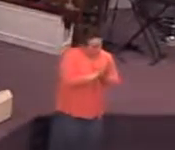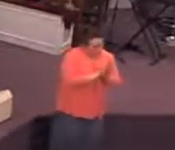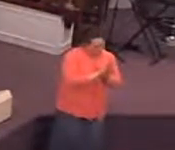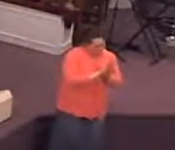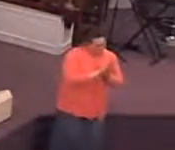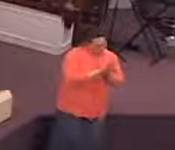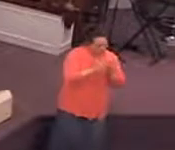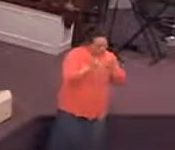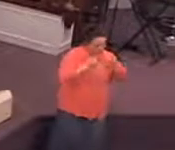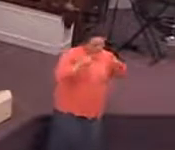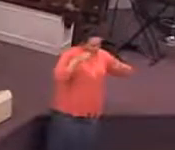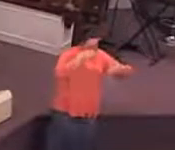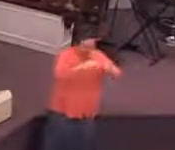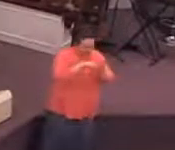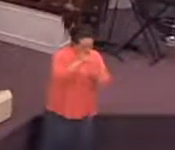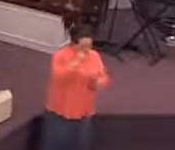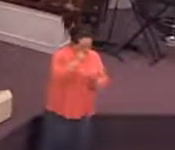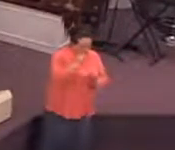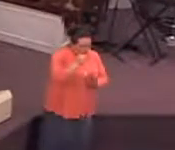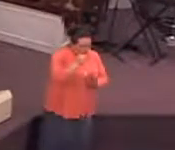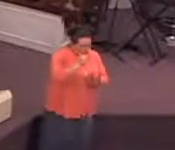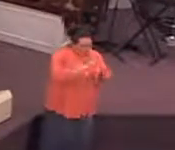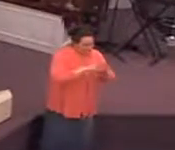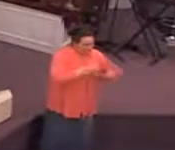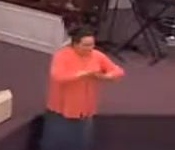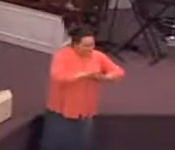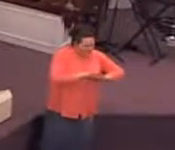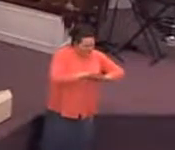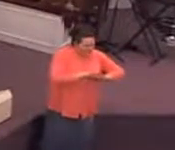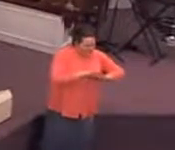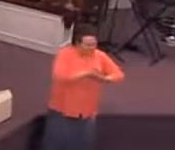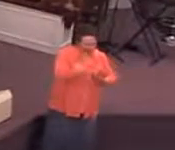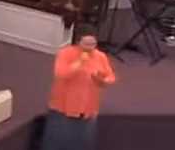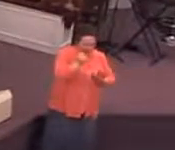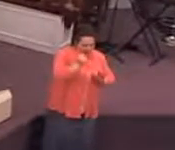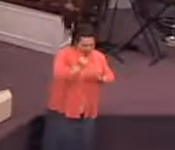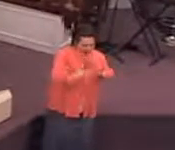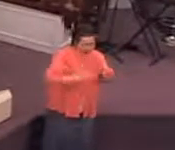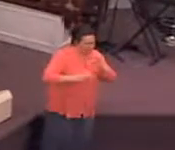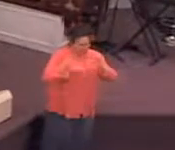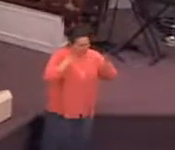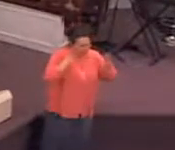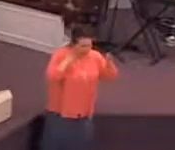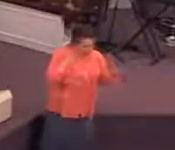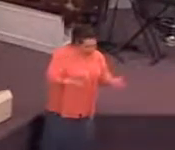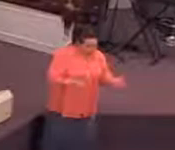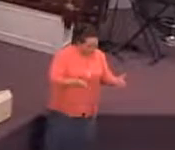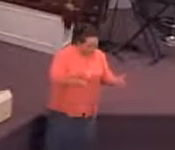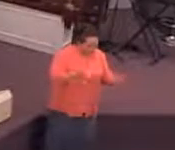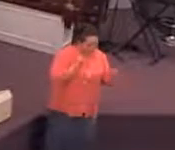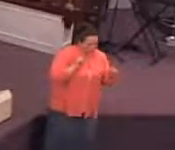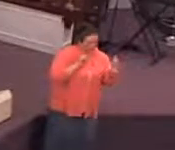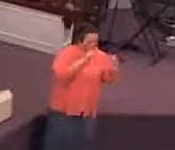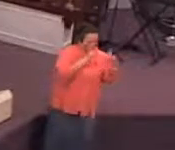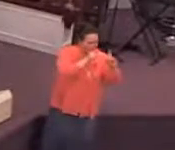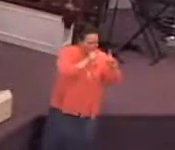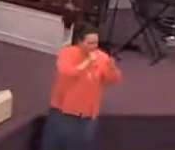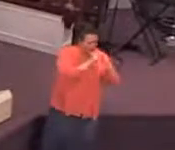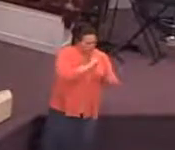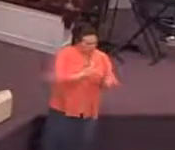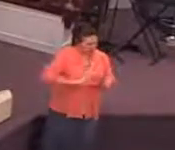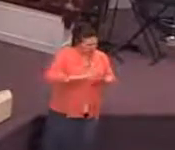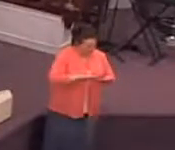you, and to become, Lord, a greater revivalist, Lord, for thy cause and for thy kingdom. Bless us, Lord, this